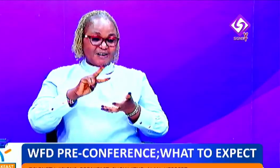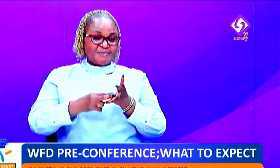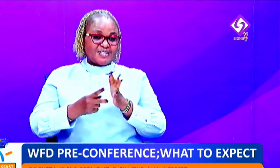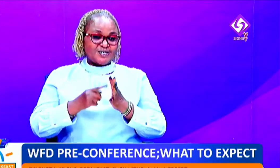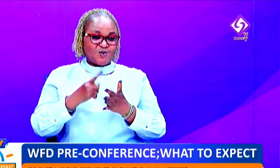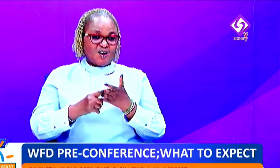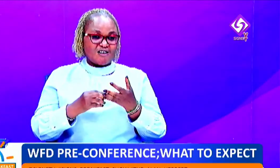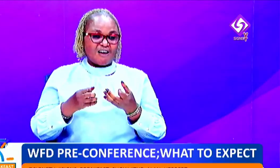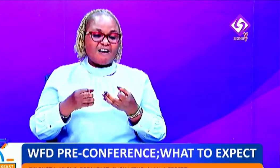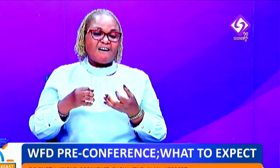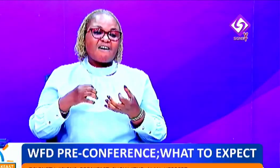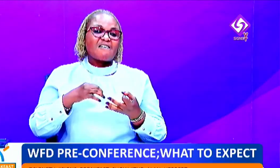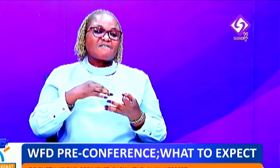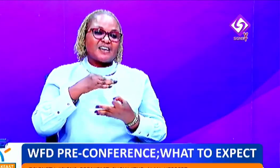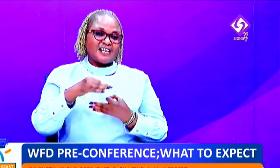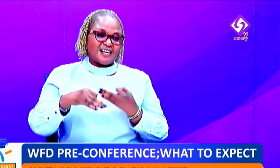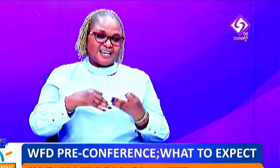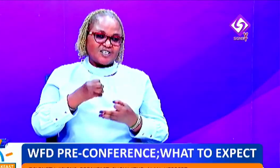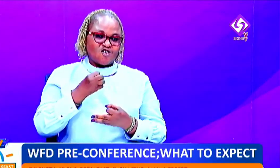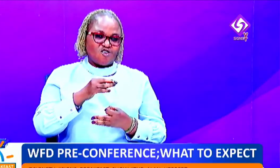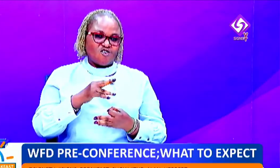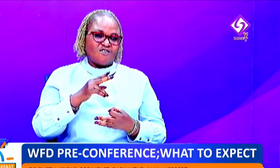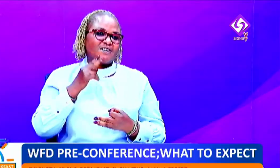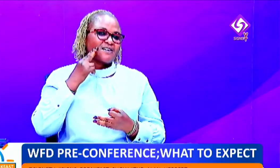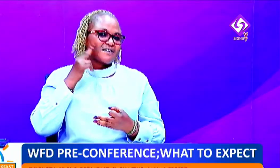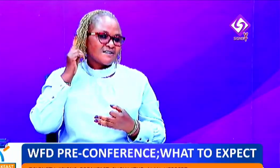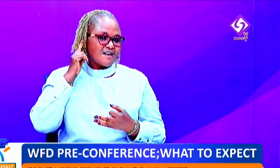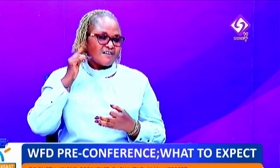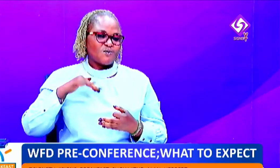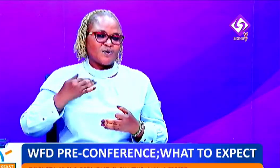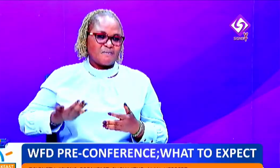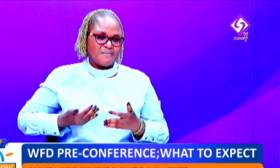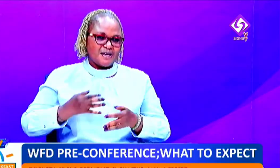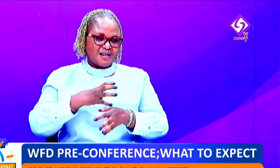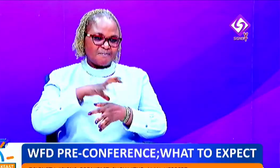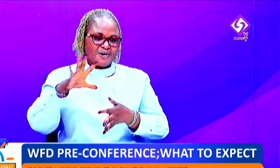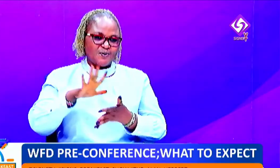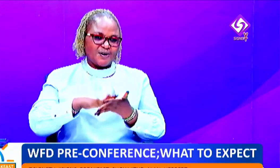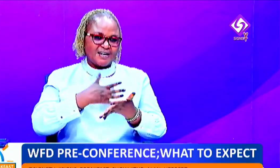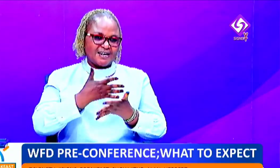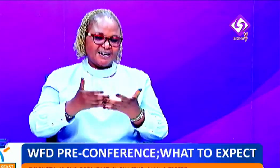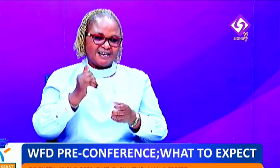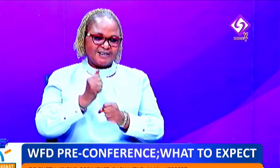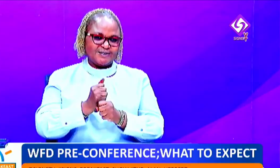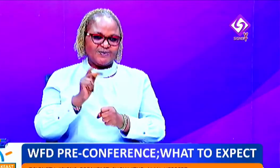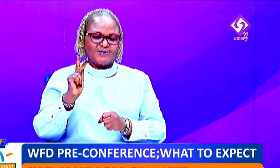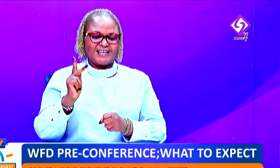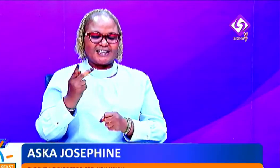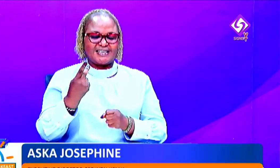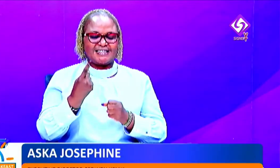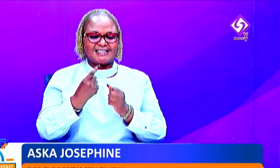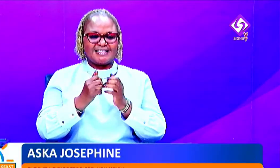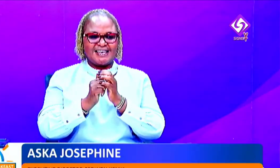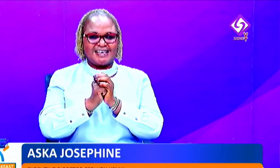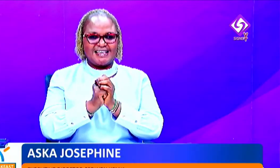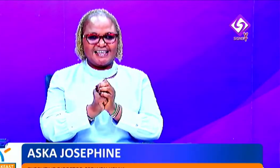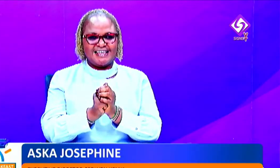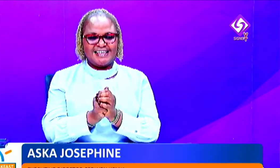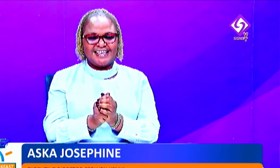So FEDWEN is an acronym for Federation of Deaf Women Empowerment Network, Kenya.